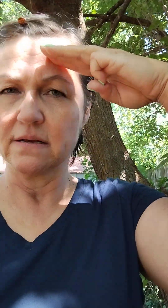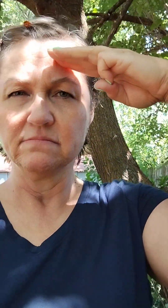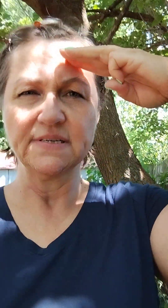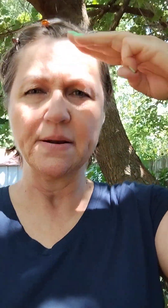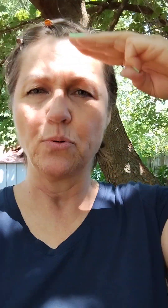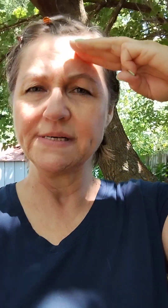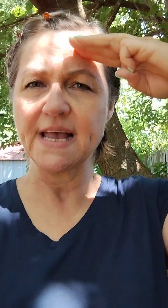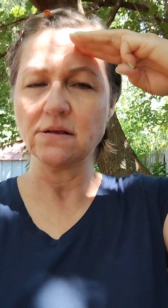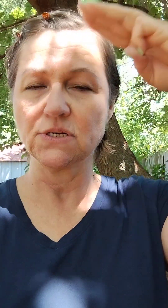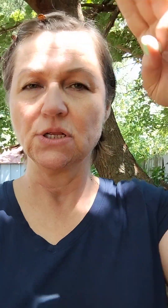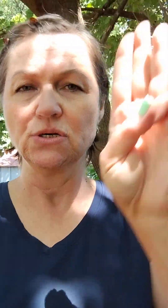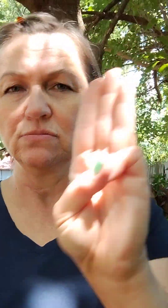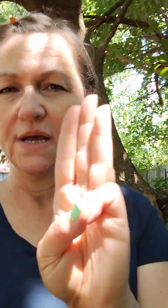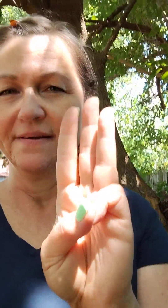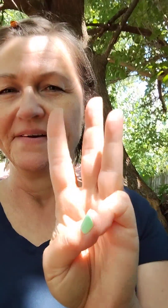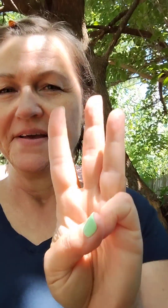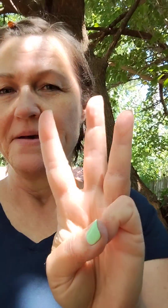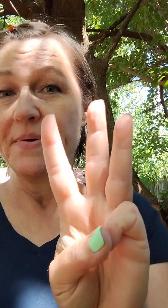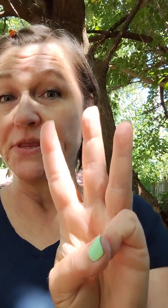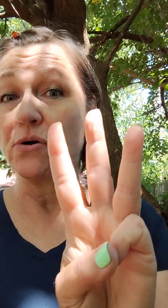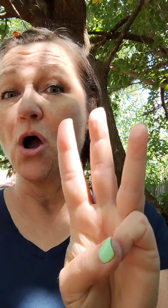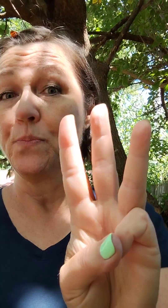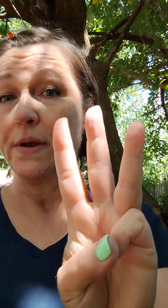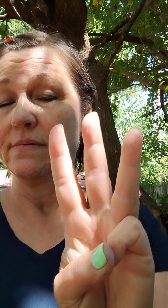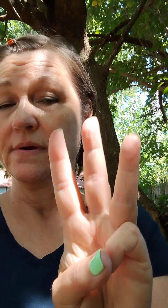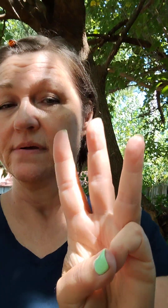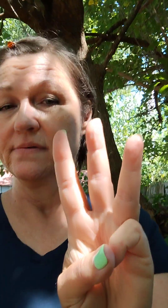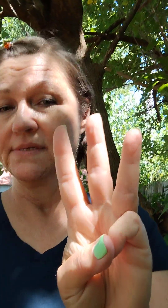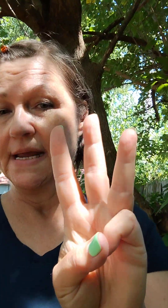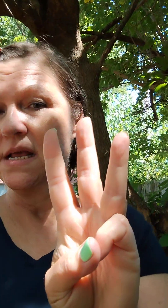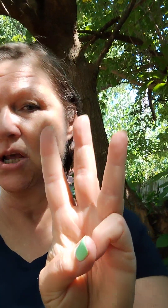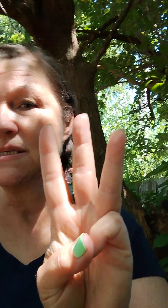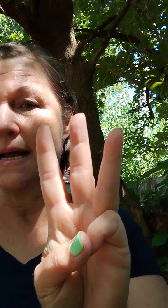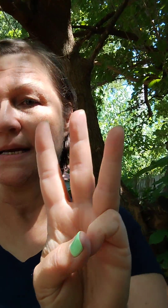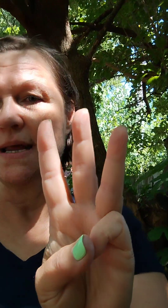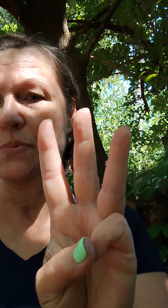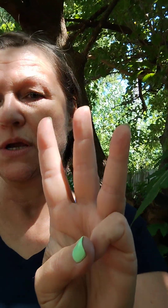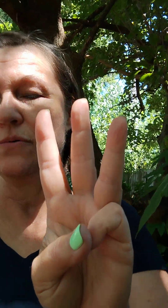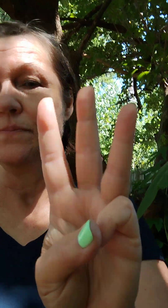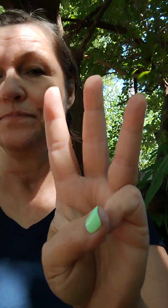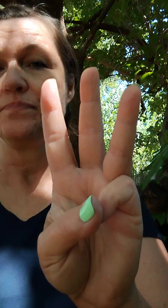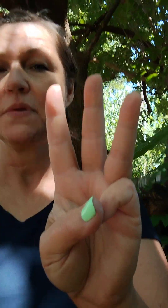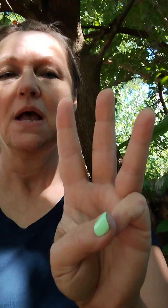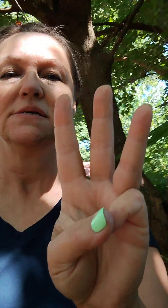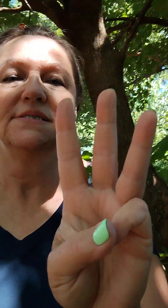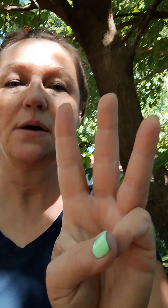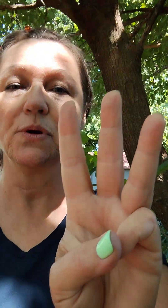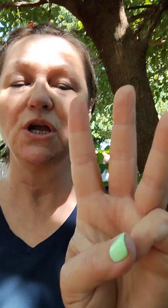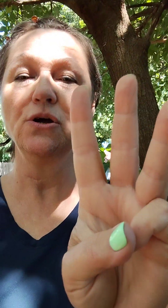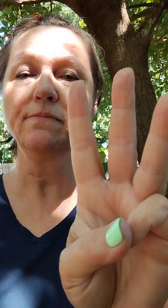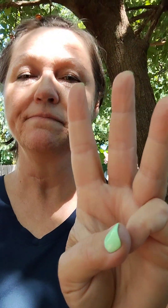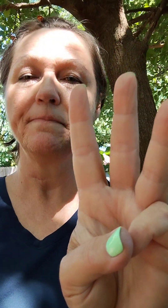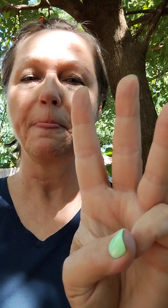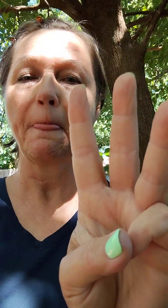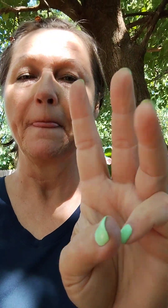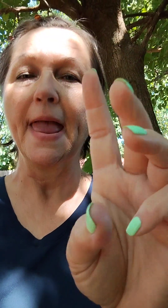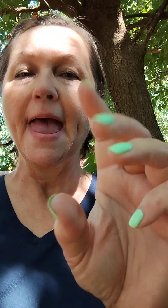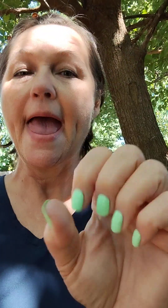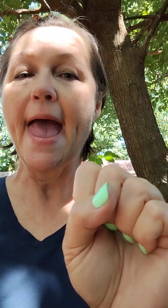is that a Boy Scout salute? But they're open. See, it looks like a W. W.